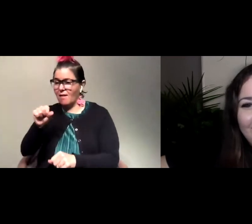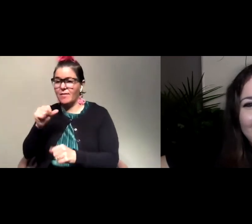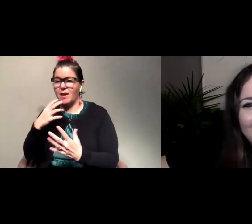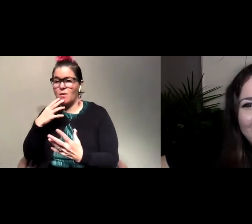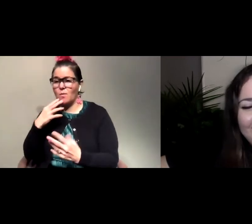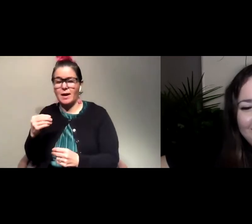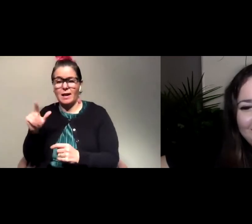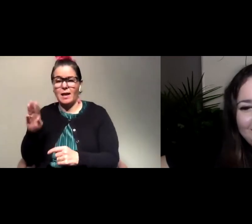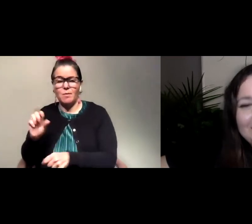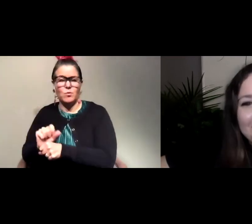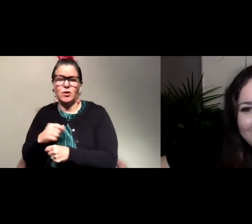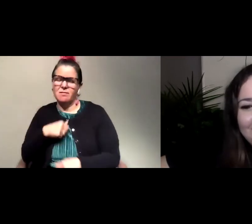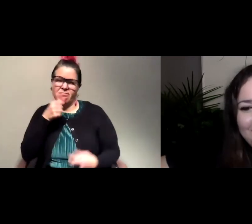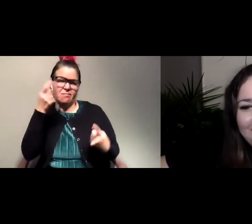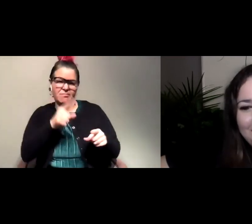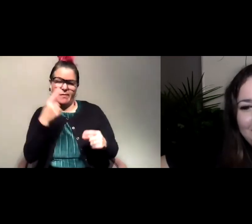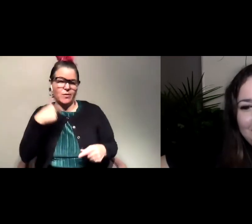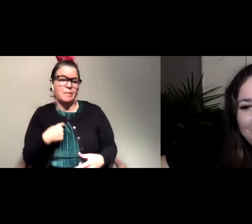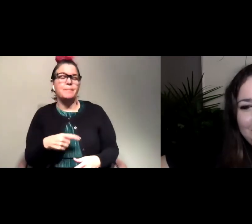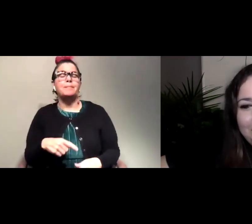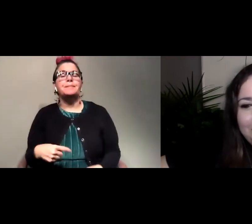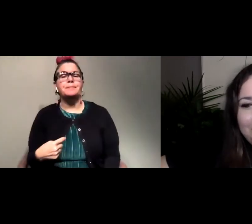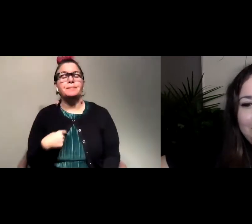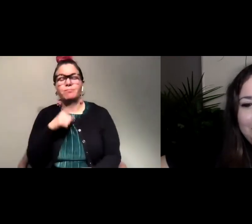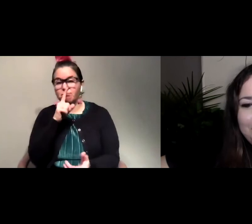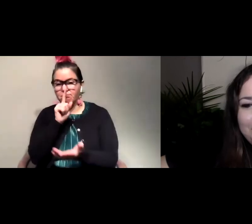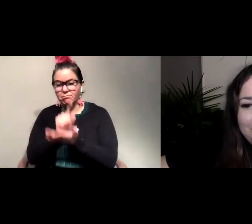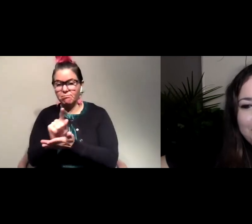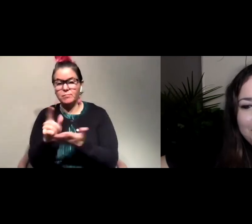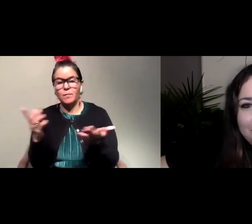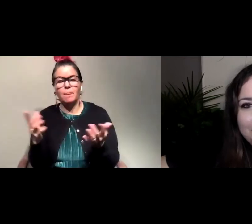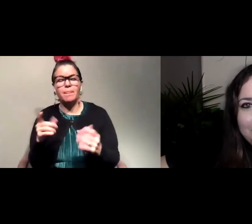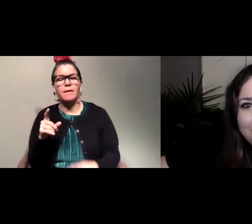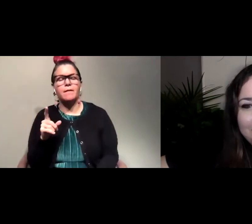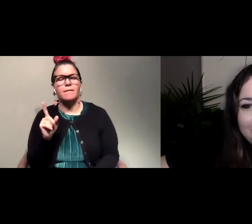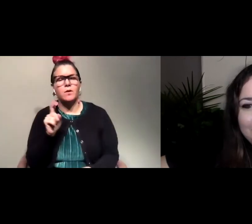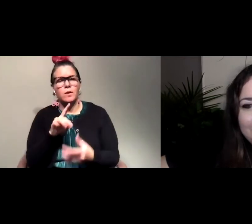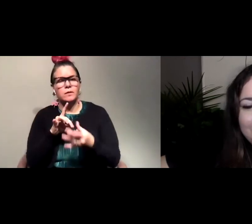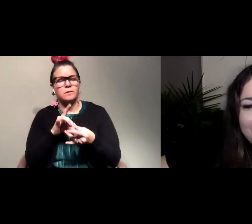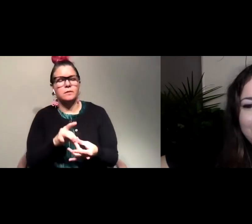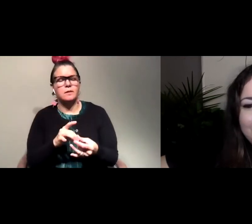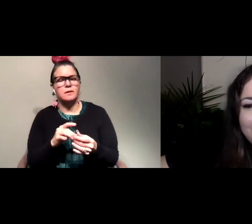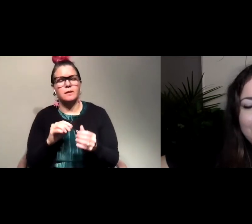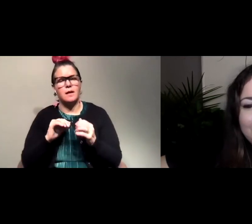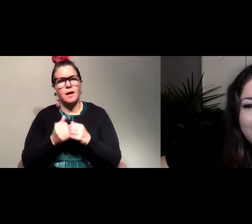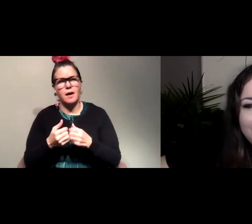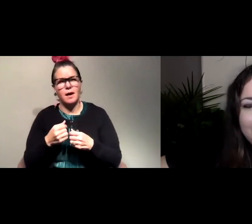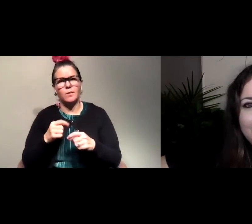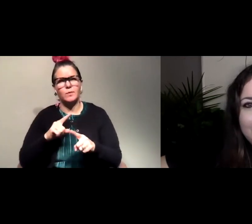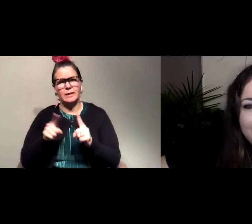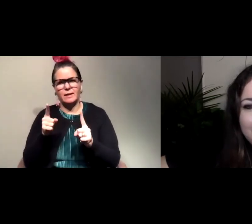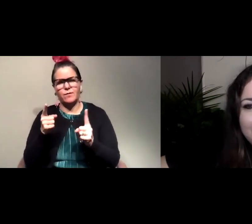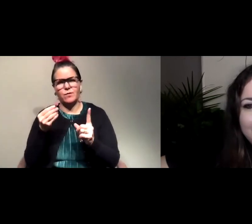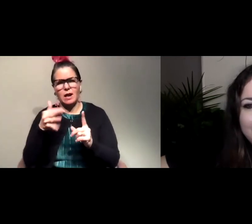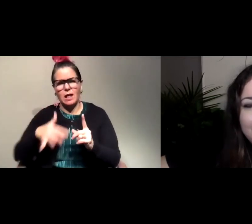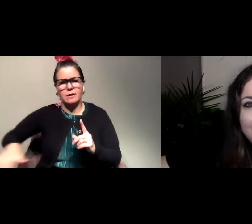but it's not for me. But what I really fell in love with was this question of how do different landscape structures